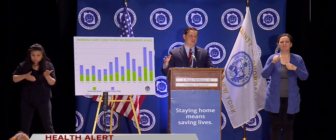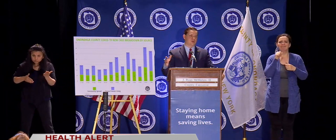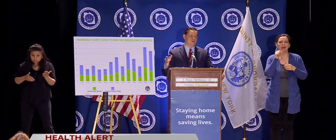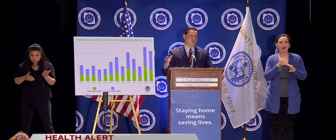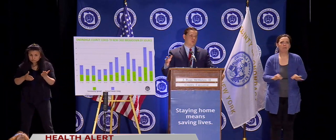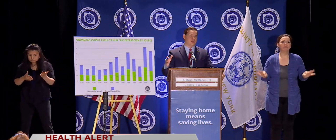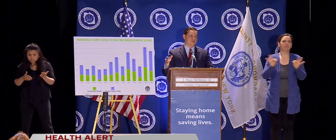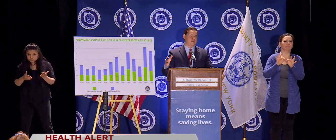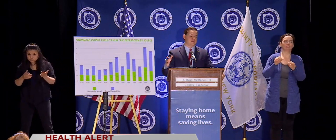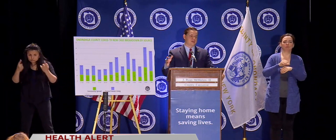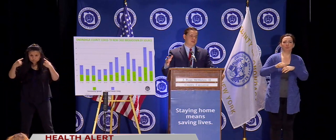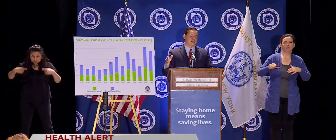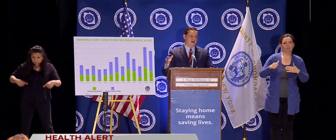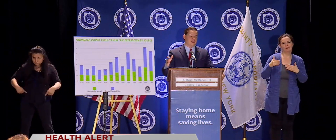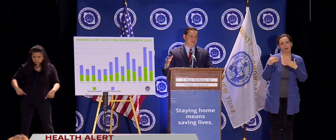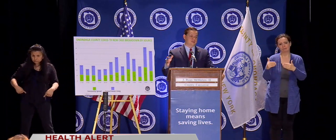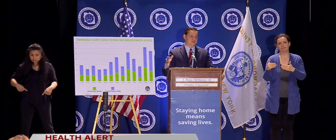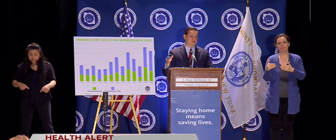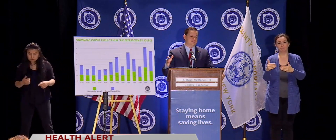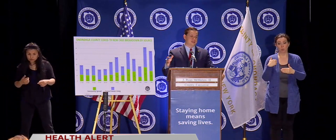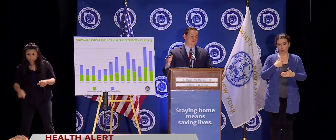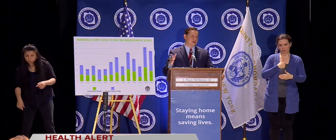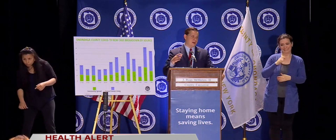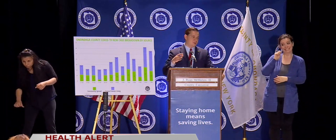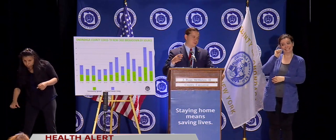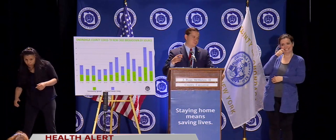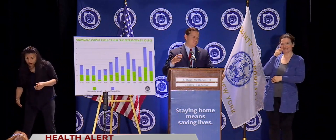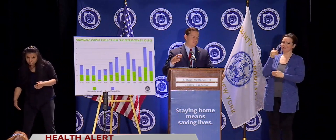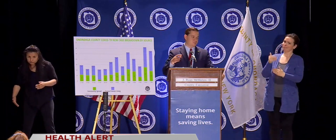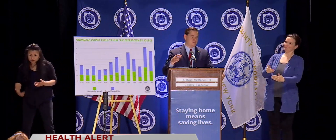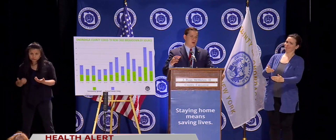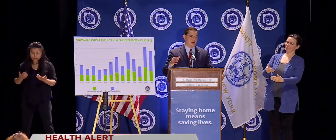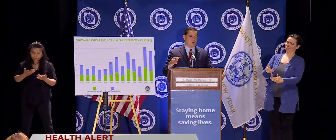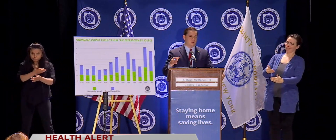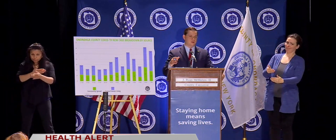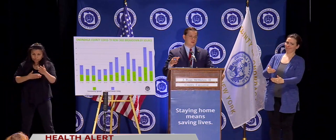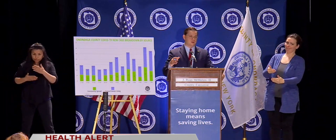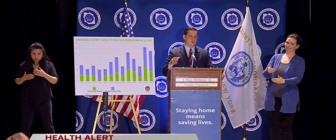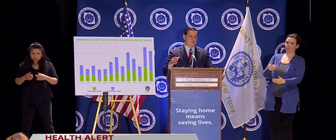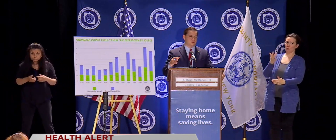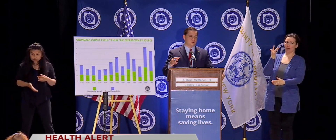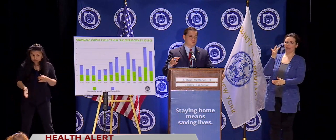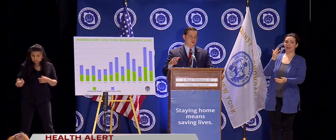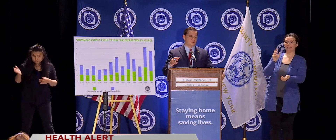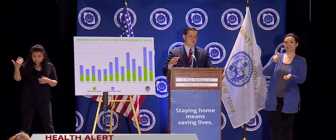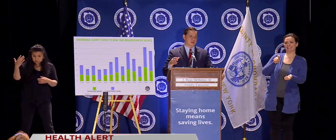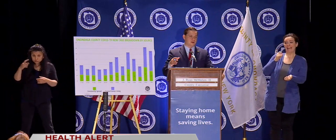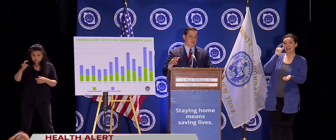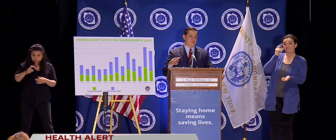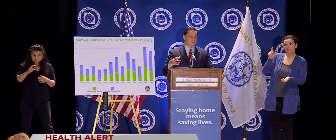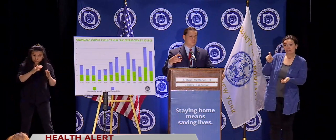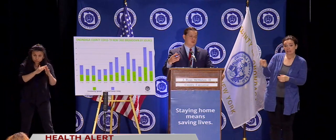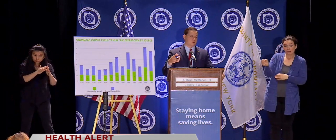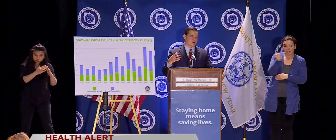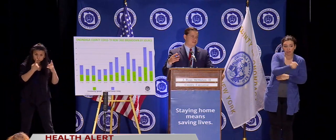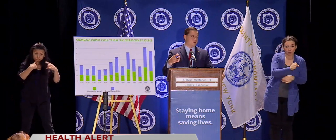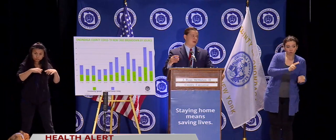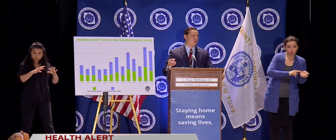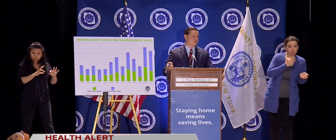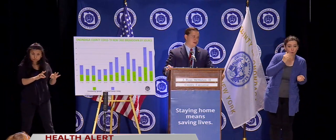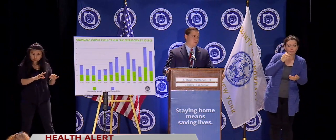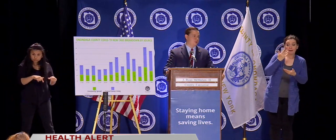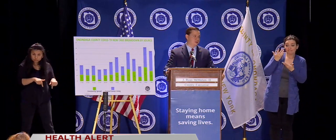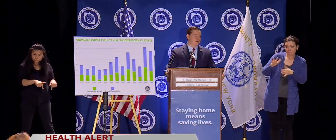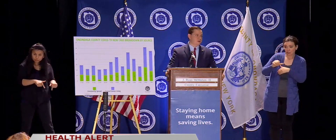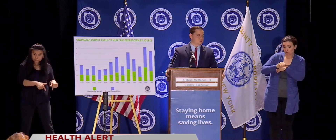the last 3 or 4 weeks, that's been happening. The nursing homes were telling us for a period of time